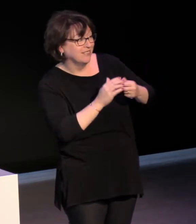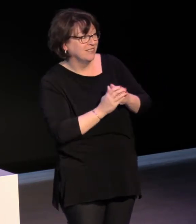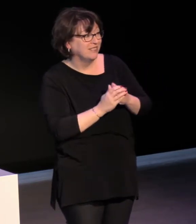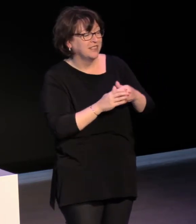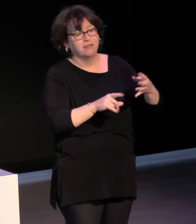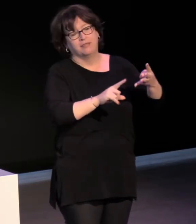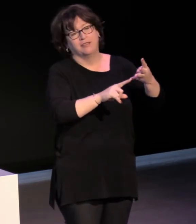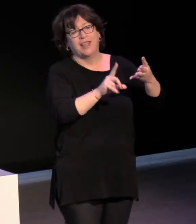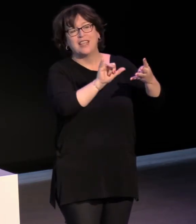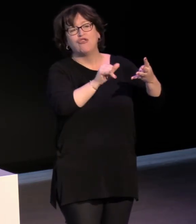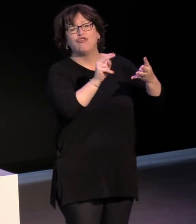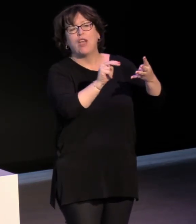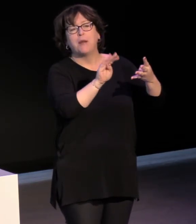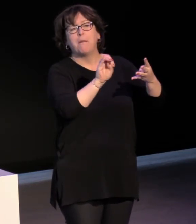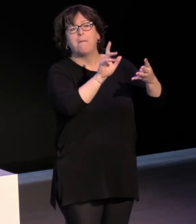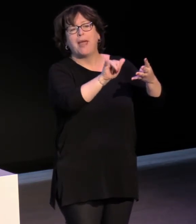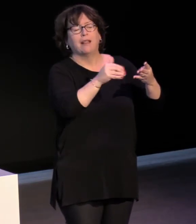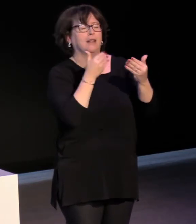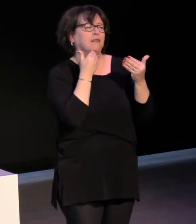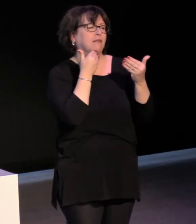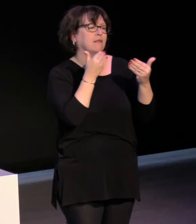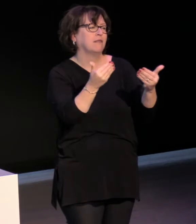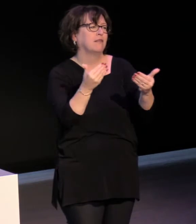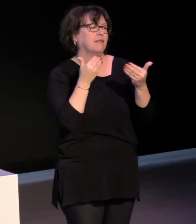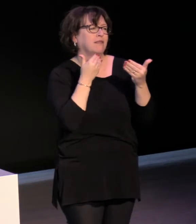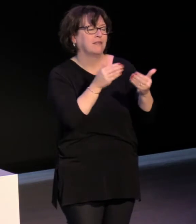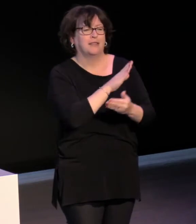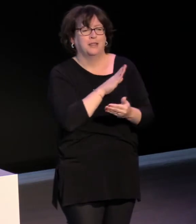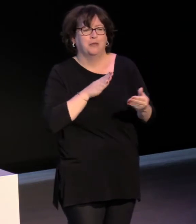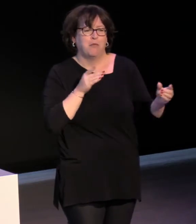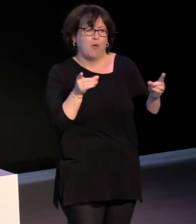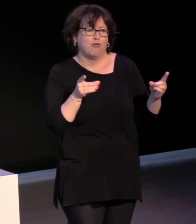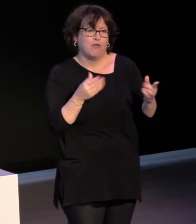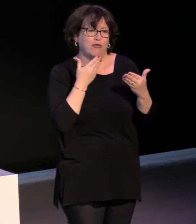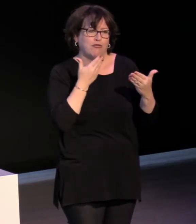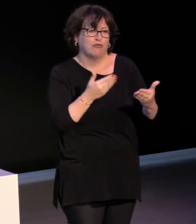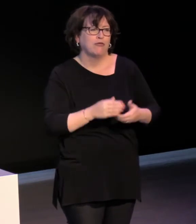and Jen Bailey. So thank you to our board of directors.